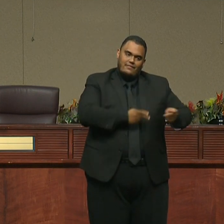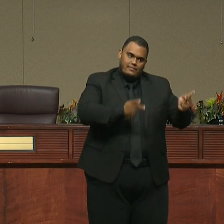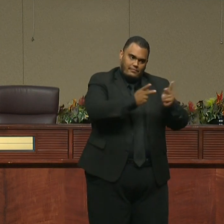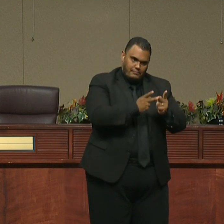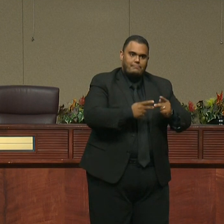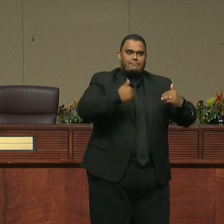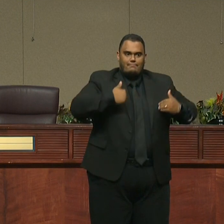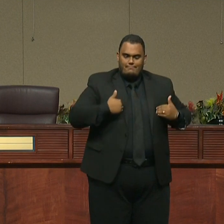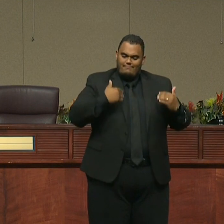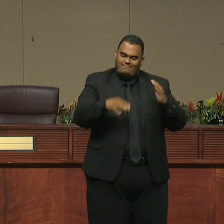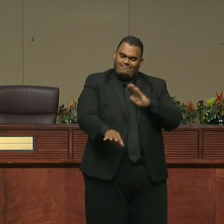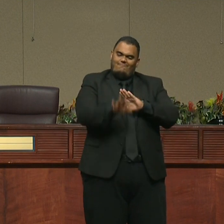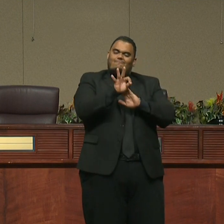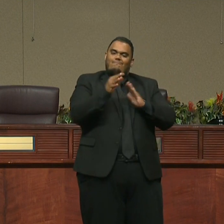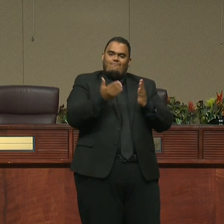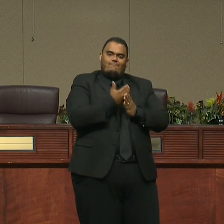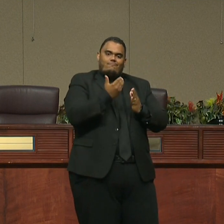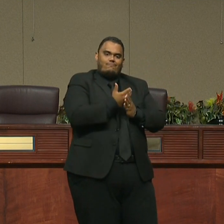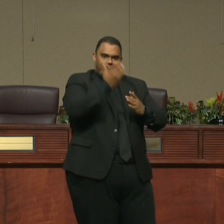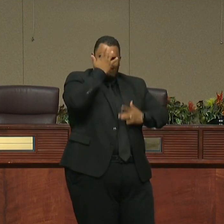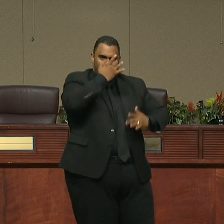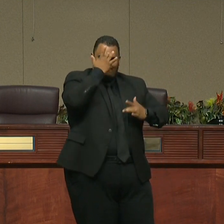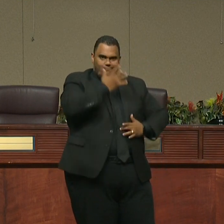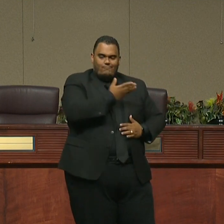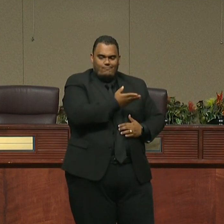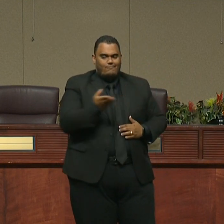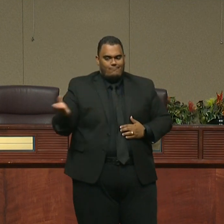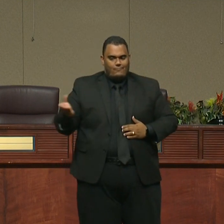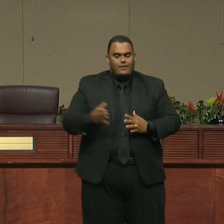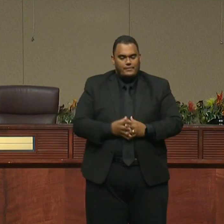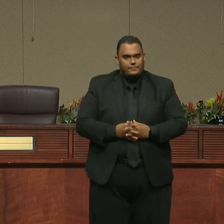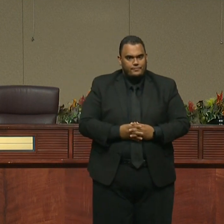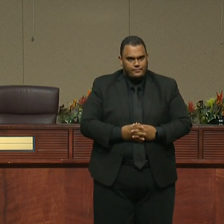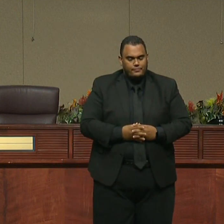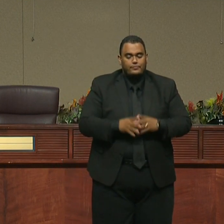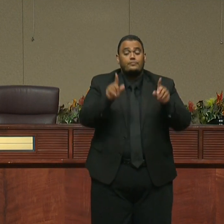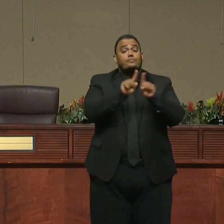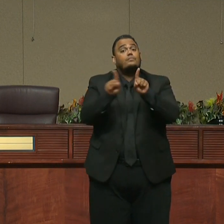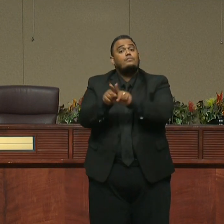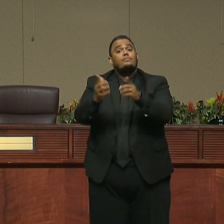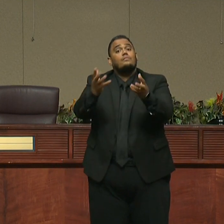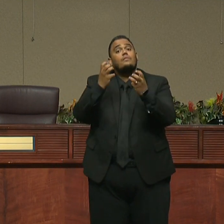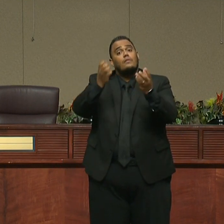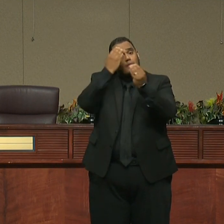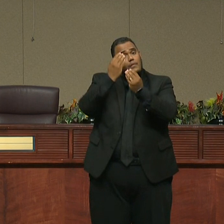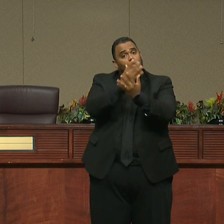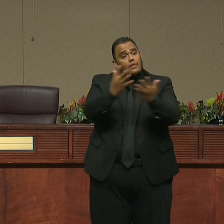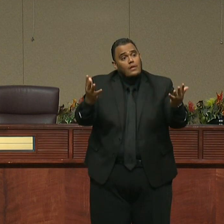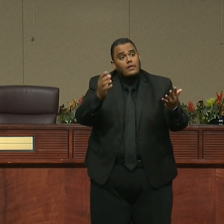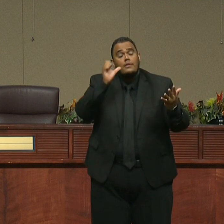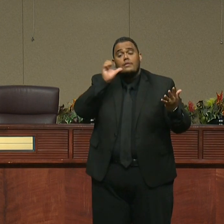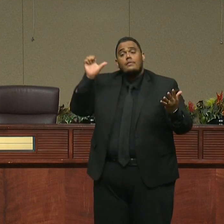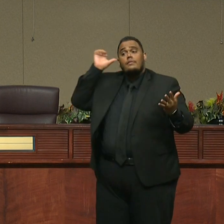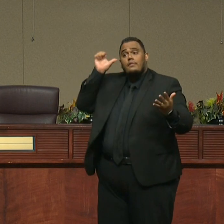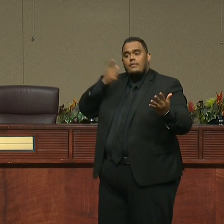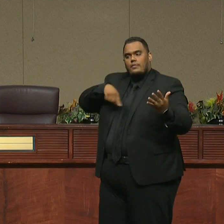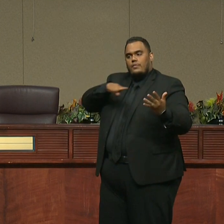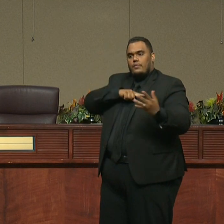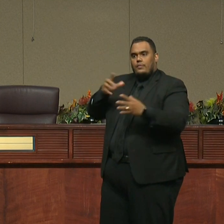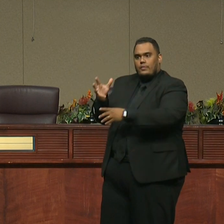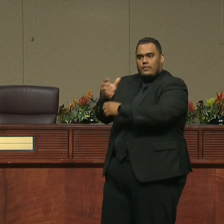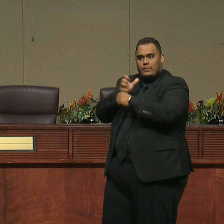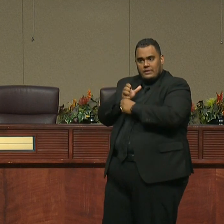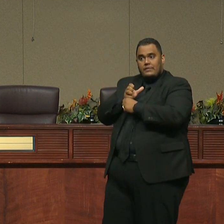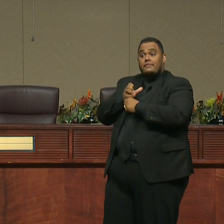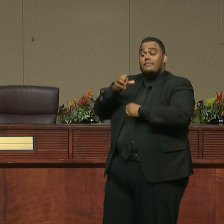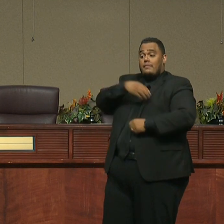last. We also, I want to call your attention that yesterday we received, as the measure